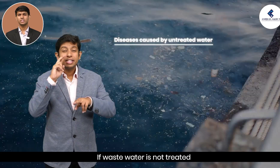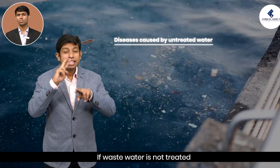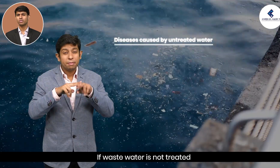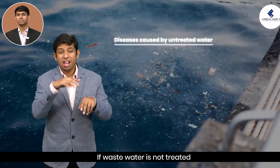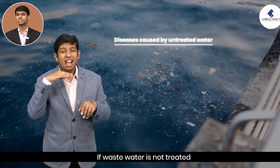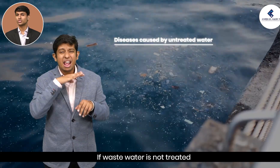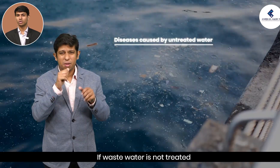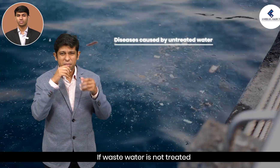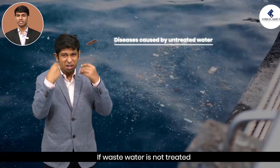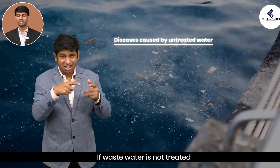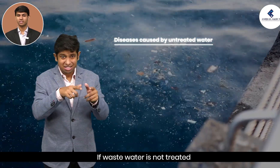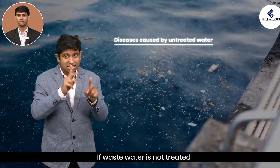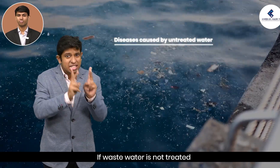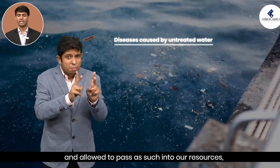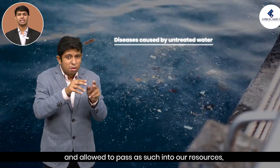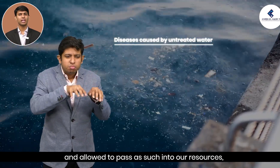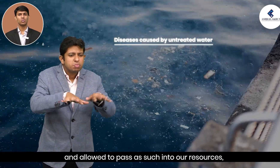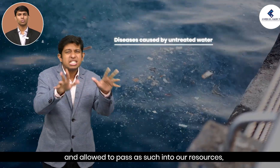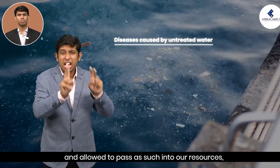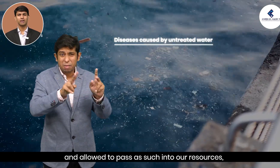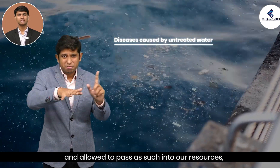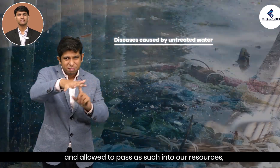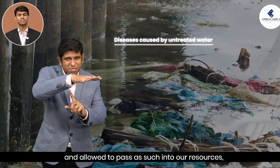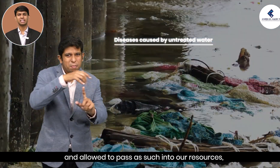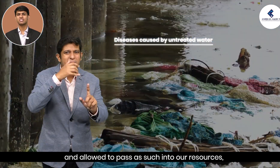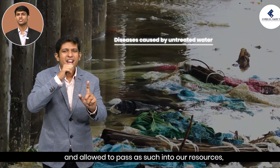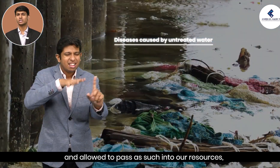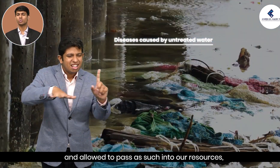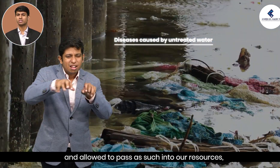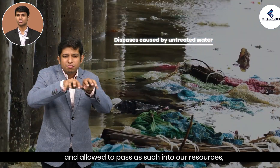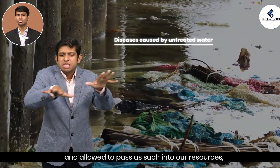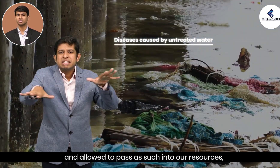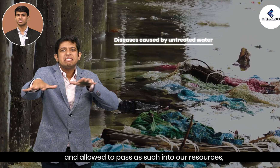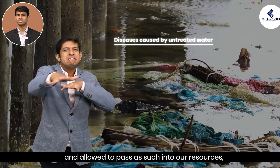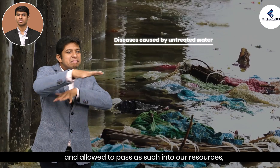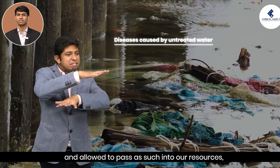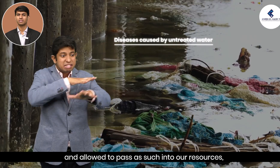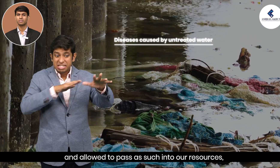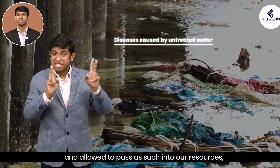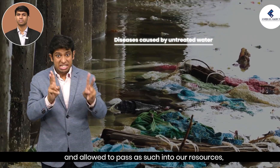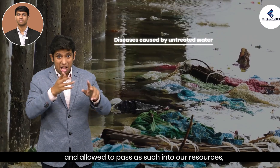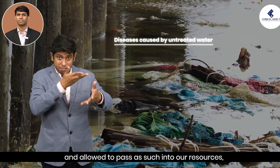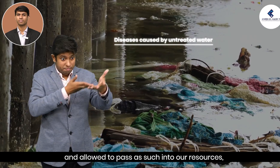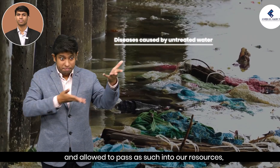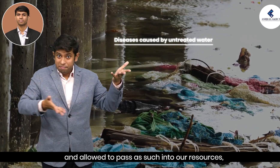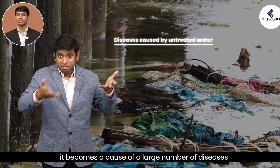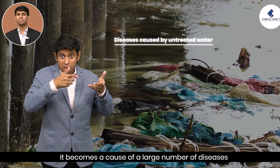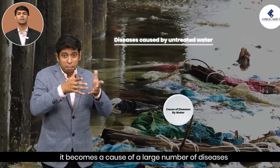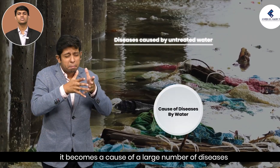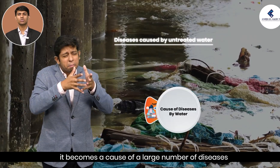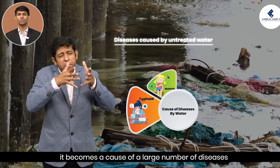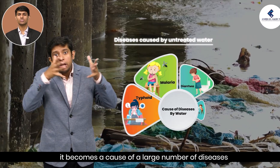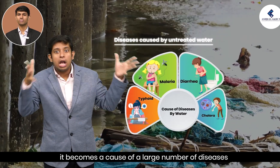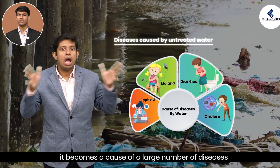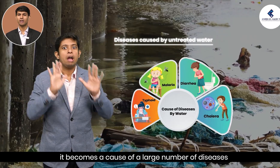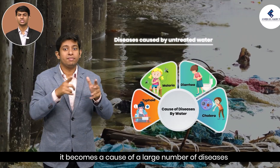If wastewater is not treated and allowed to pass as such into our resources, it